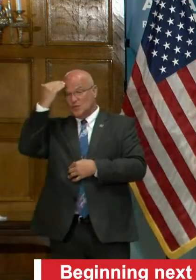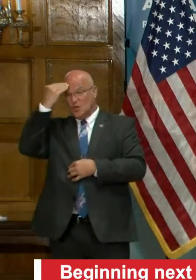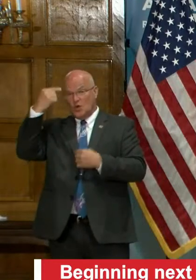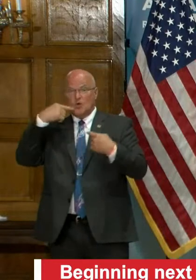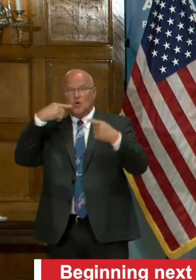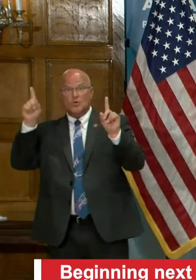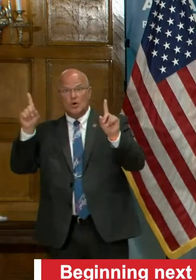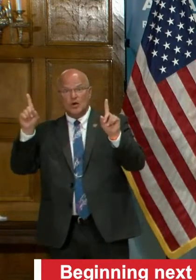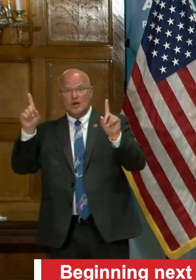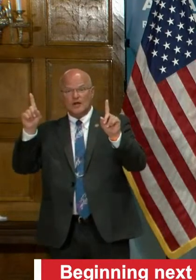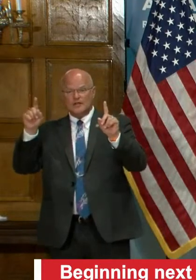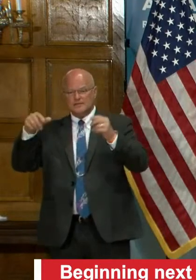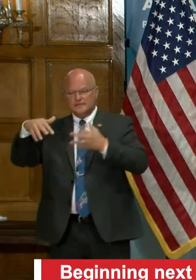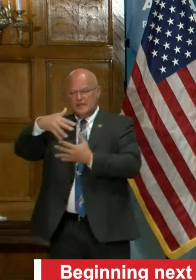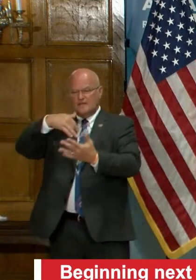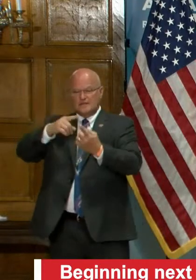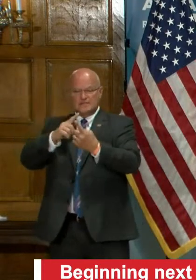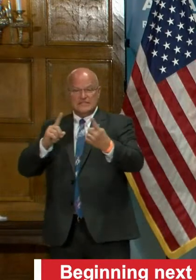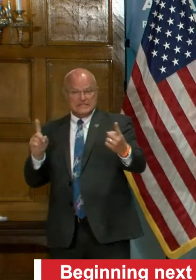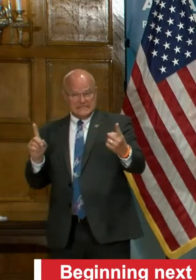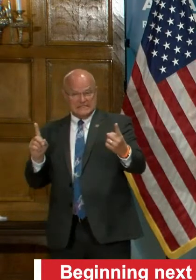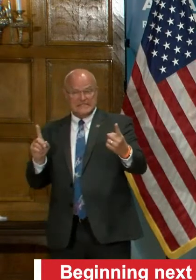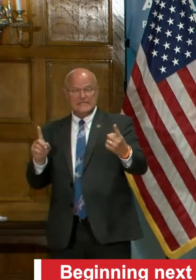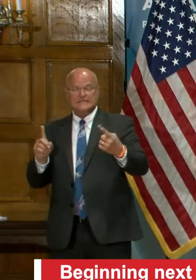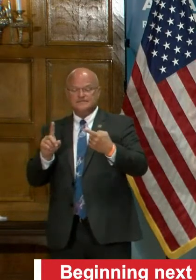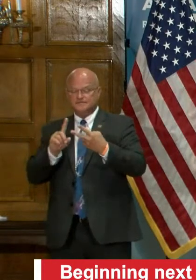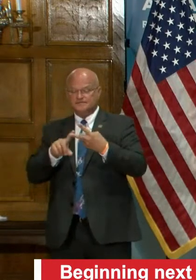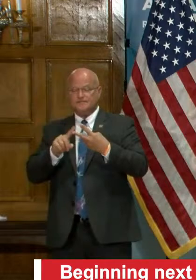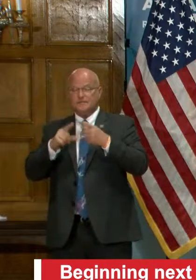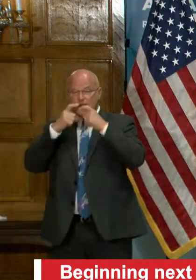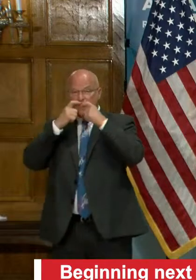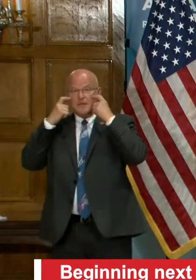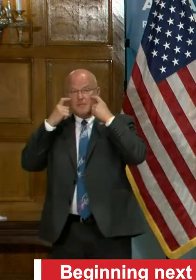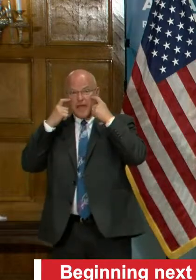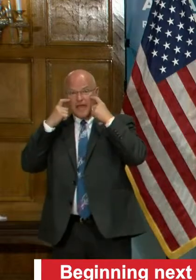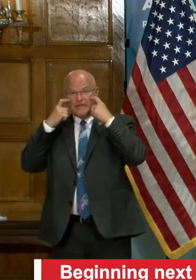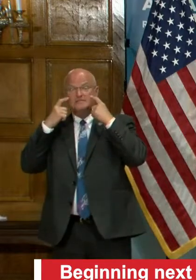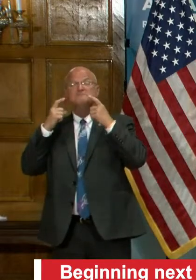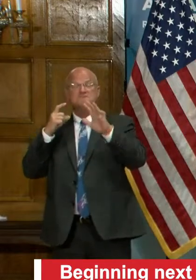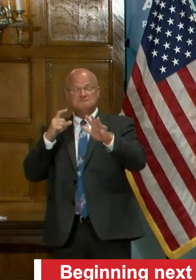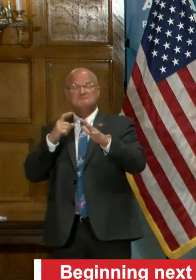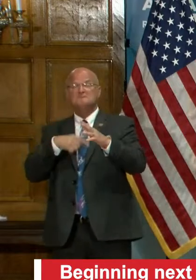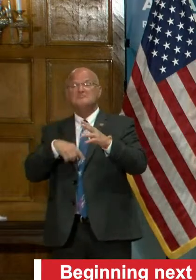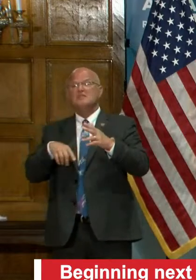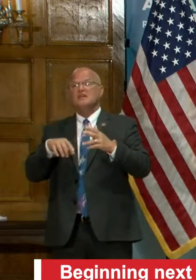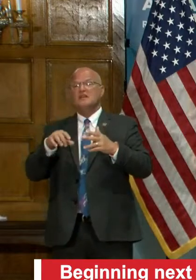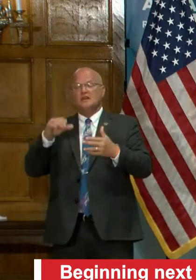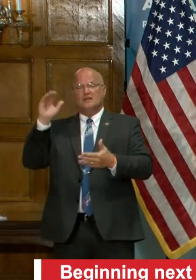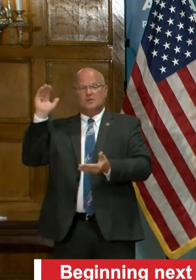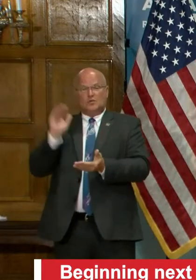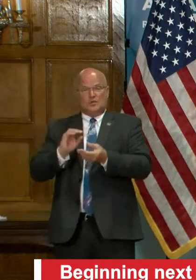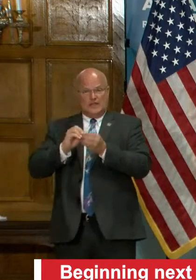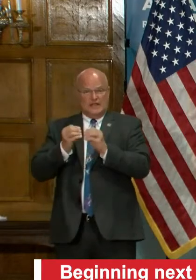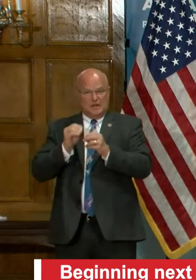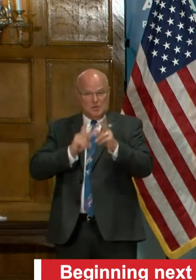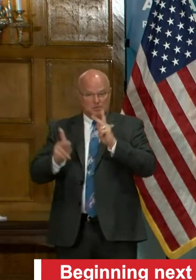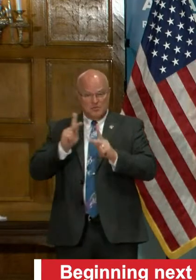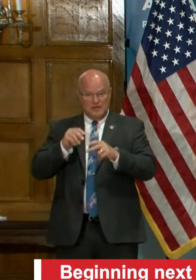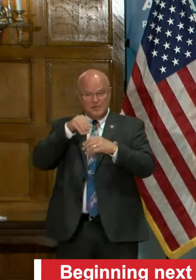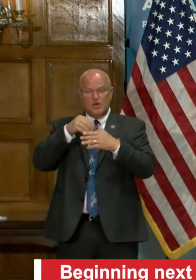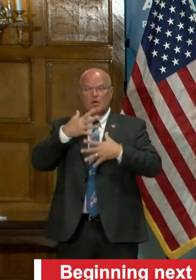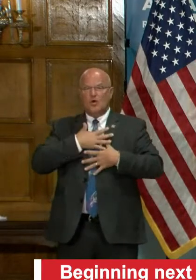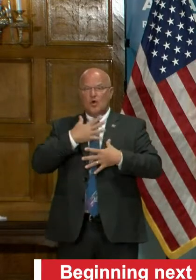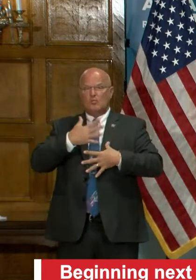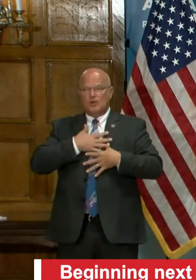work, maintaining the physical distancing, especially the mask for source control, reducing the number of people who